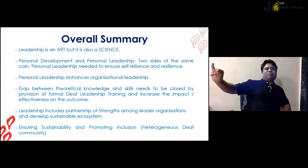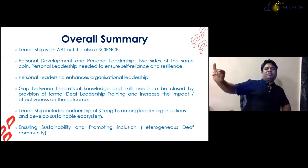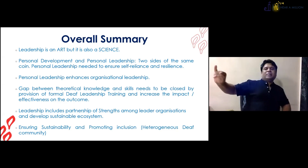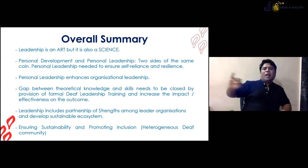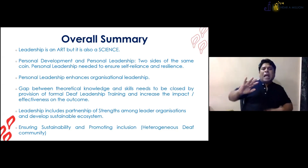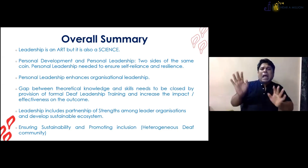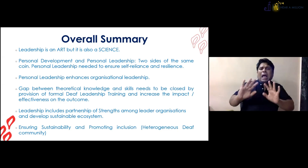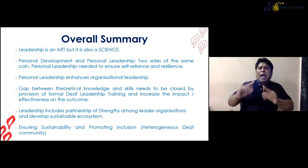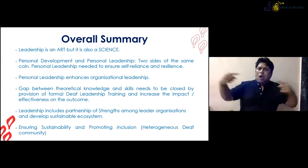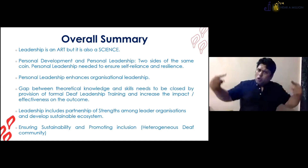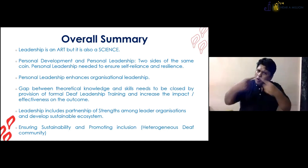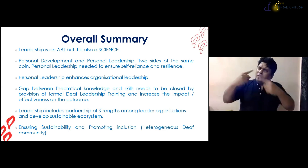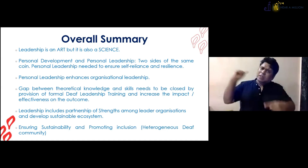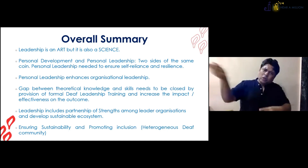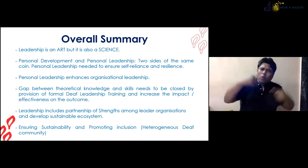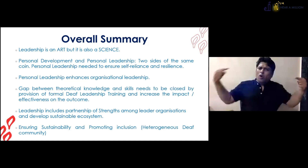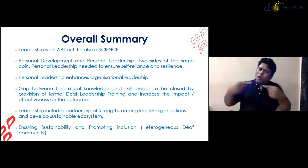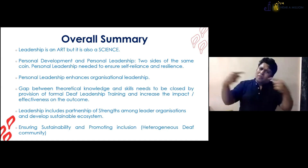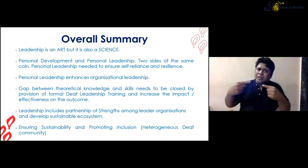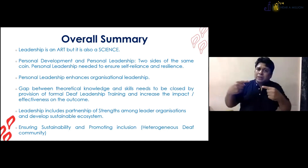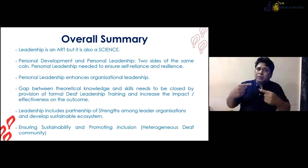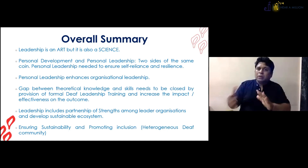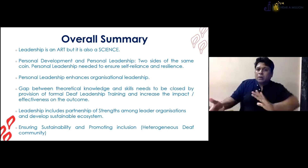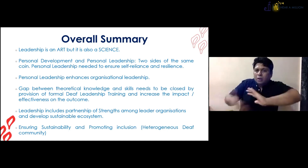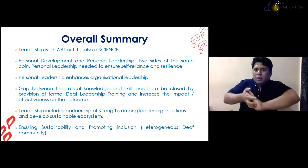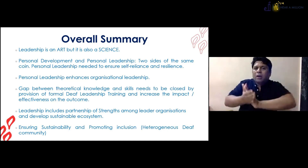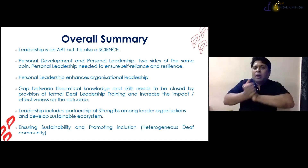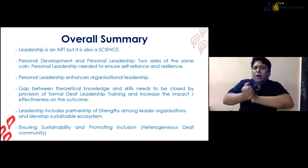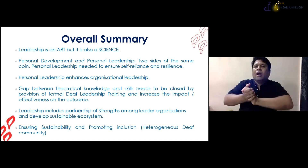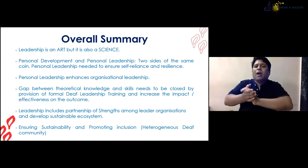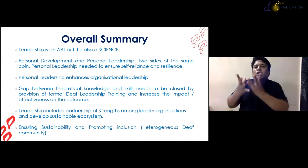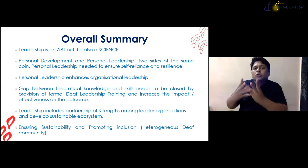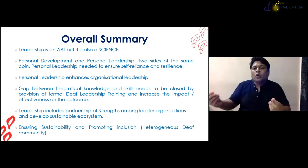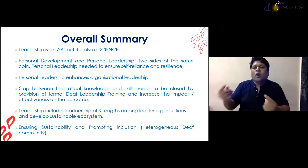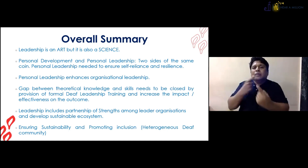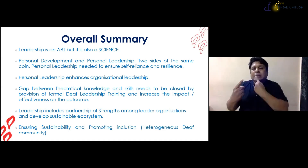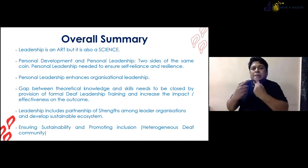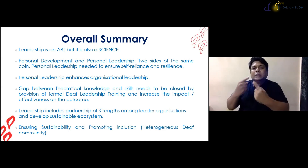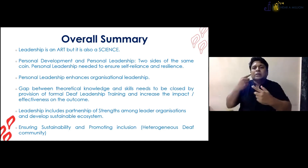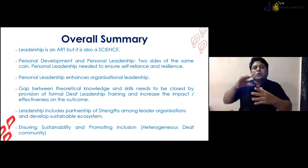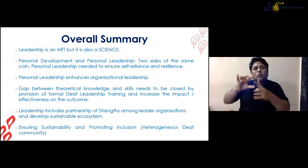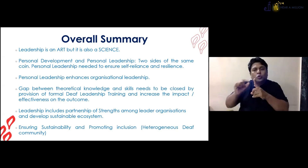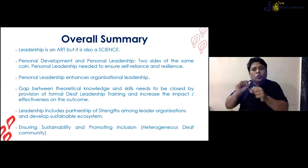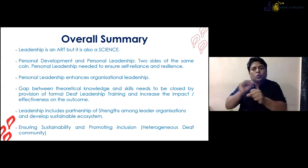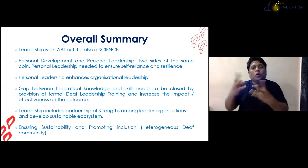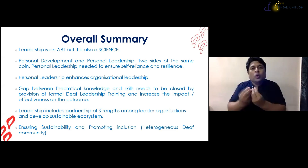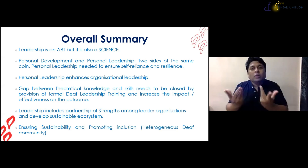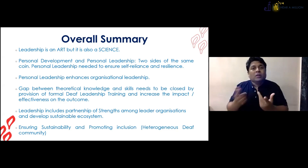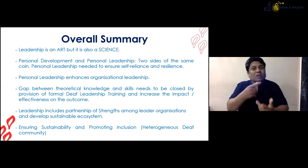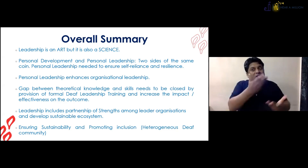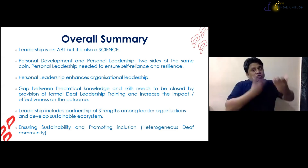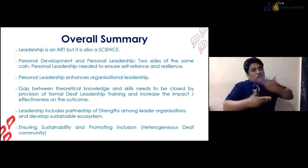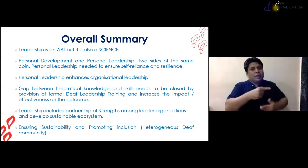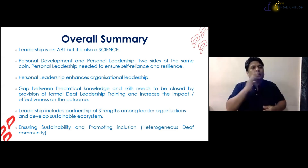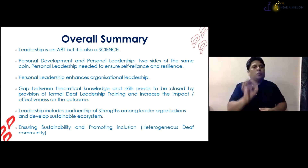conflicts. It's not everyone's going to have conflict, but you have to work together. resolve the conflict